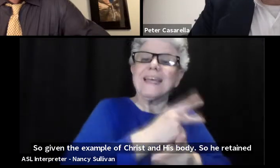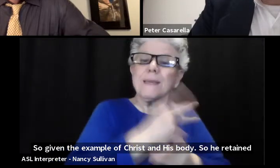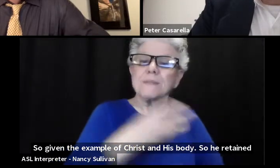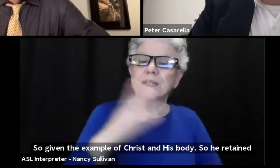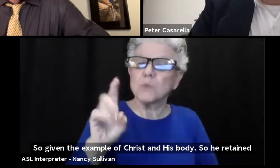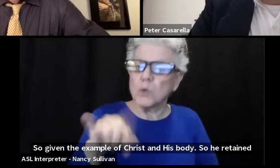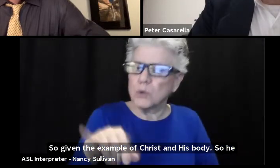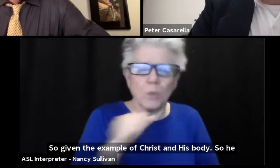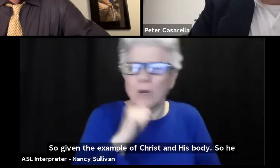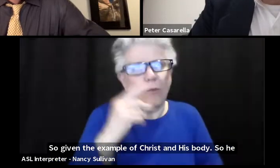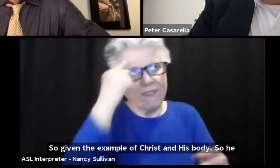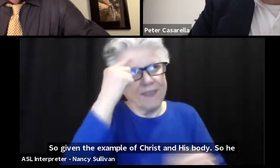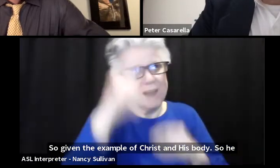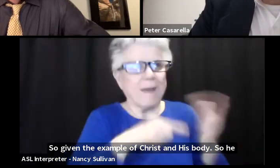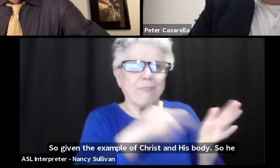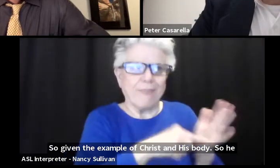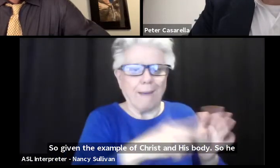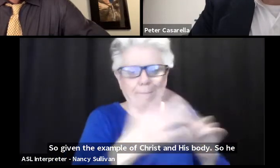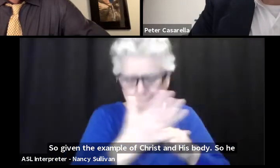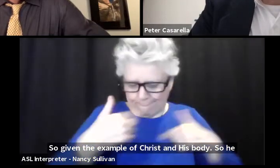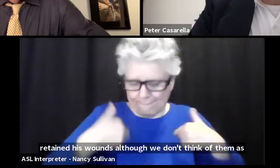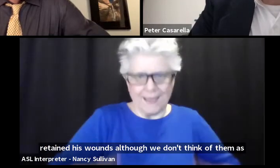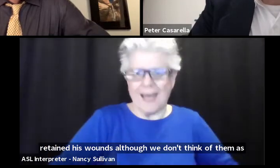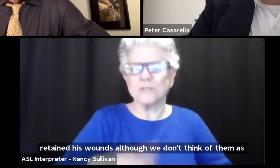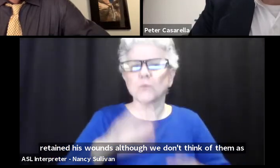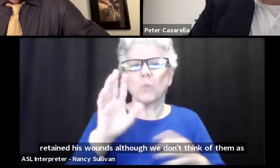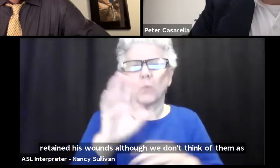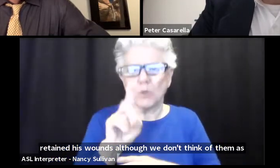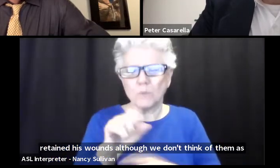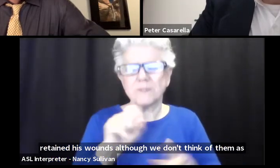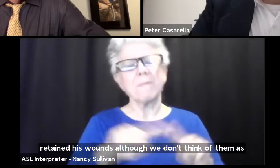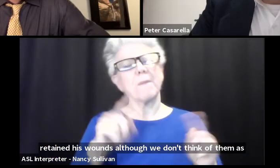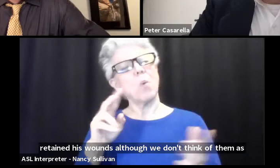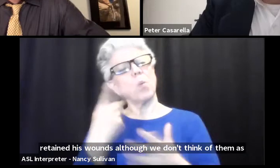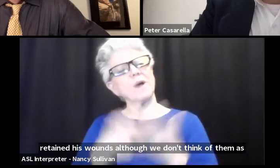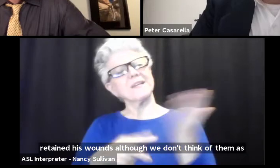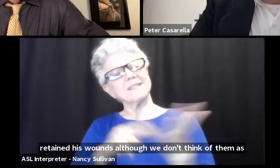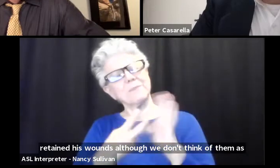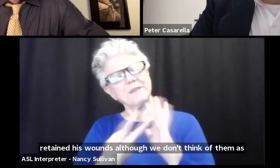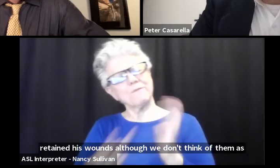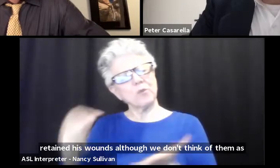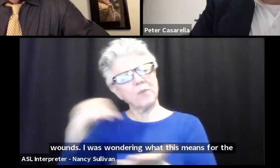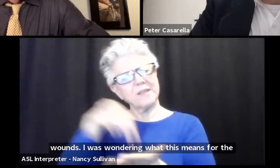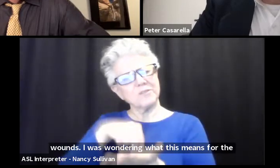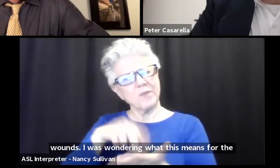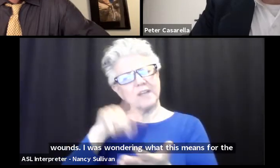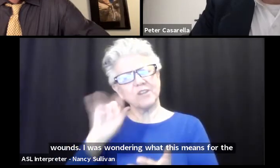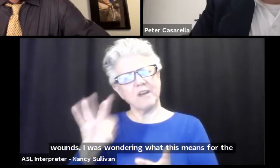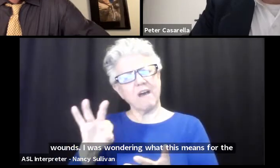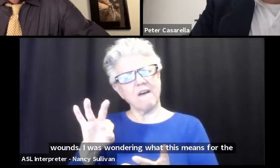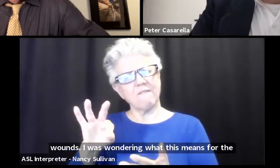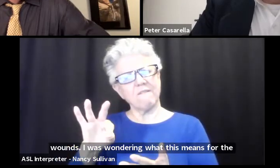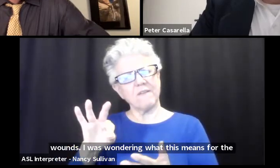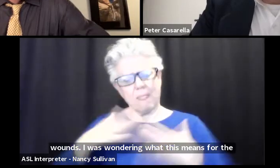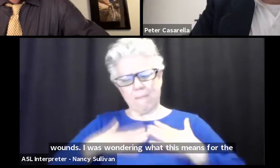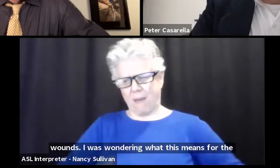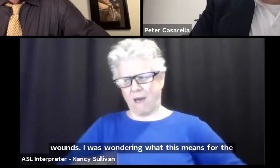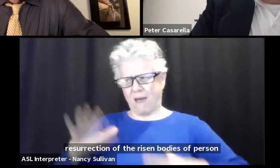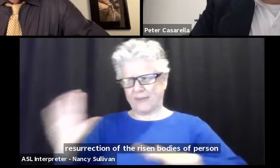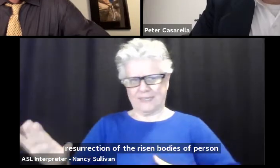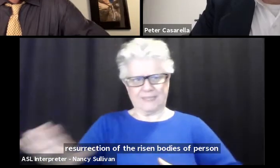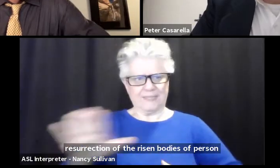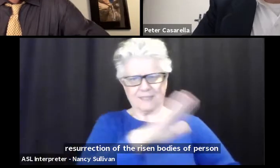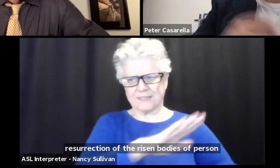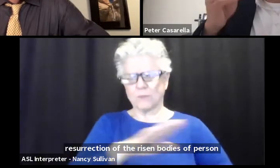wounds. I was wondering what this means for the resurrection of the risen bodies of persons